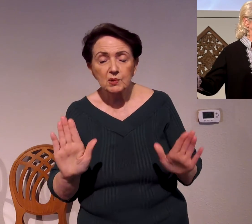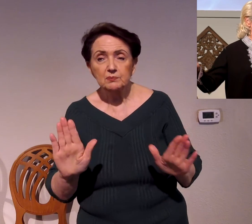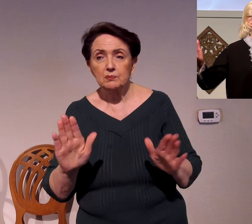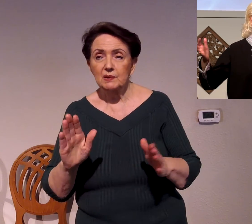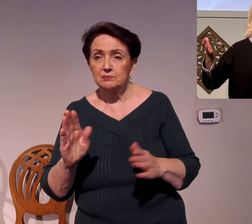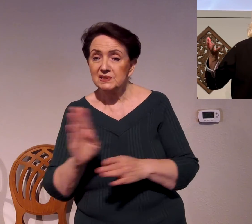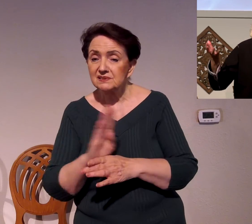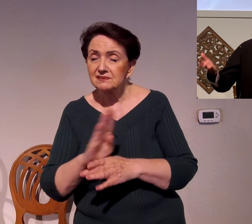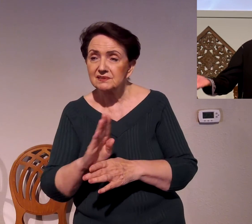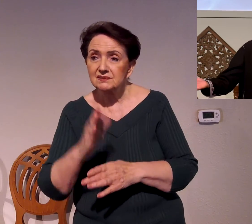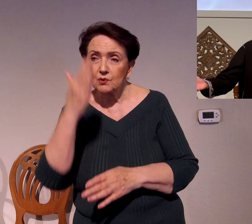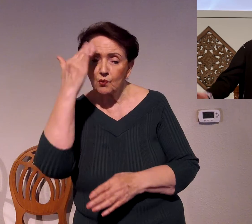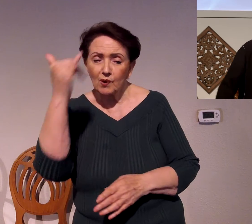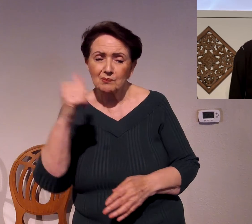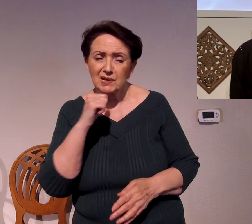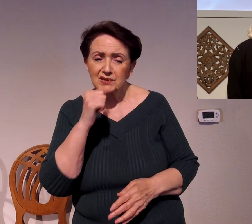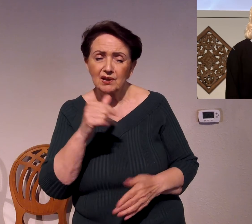millionaire?